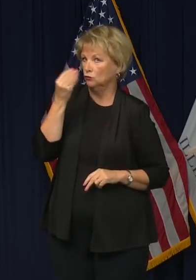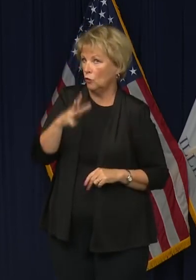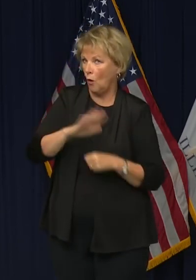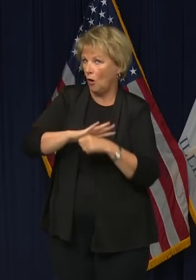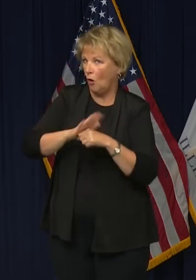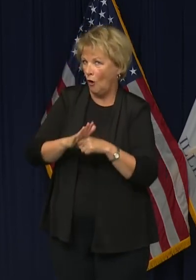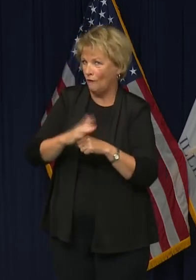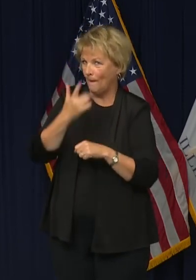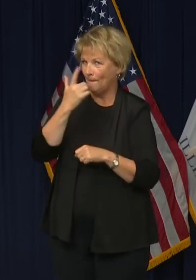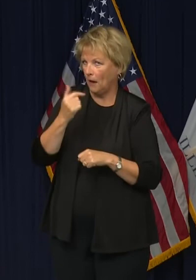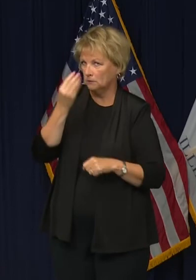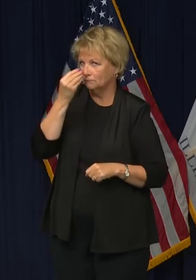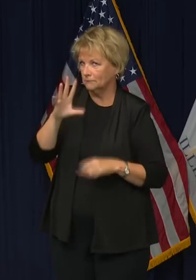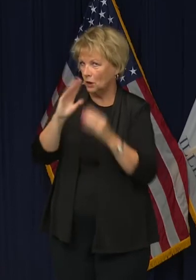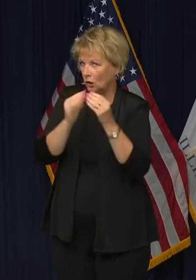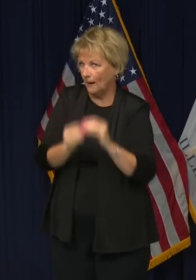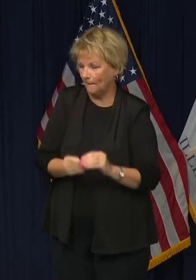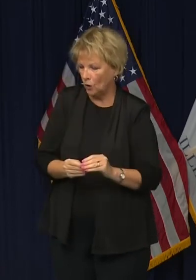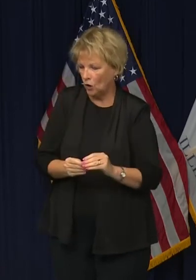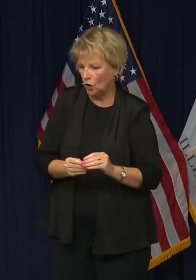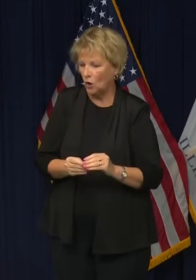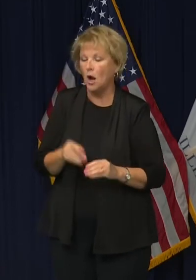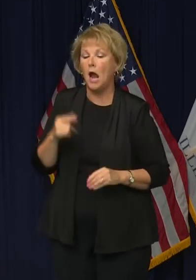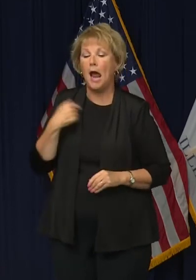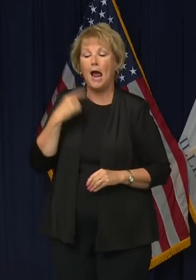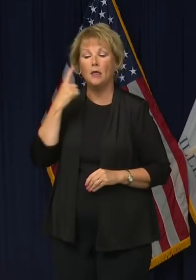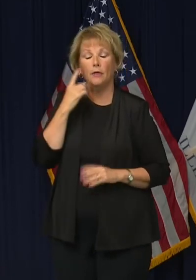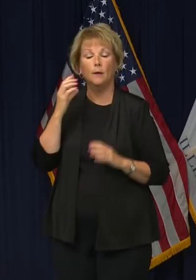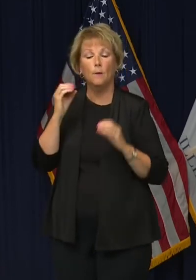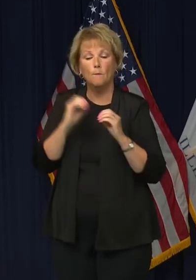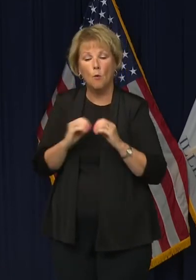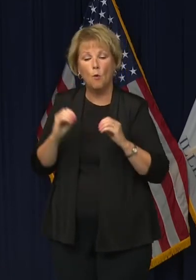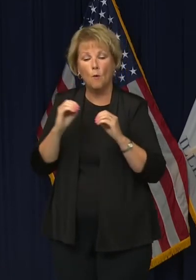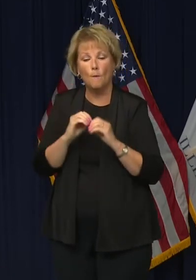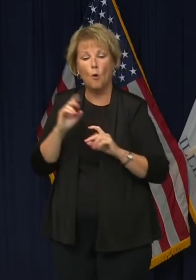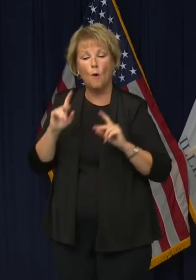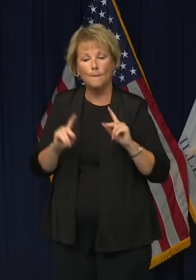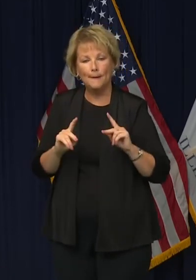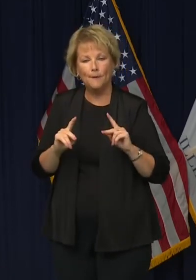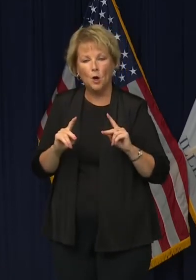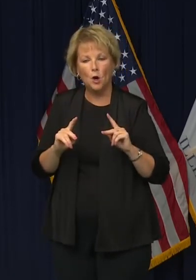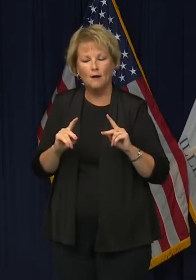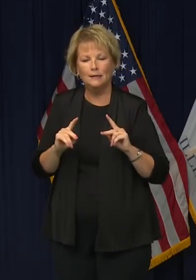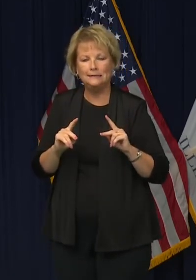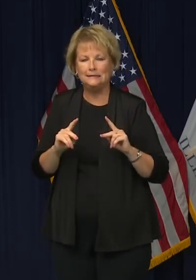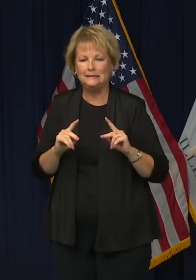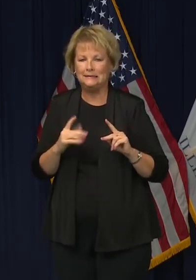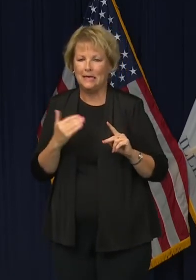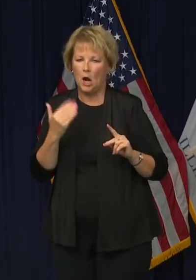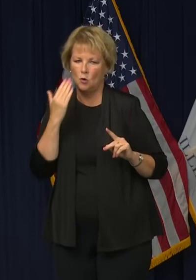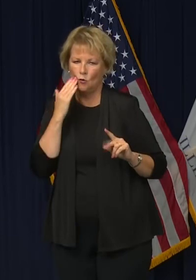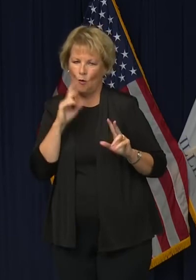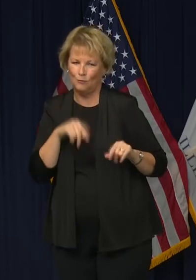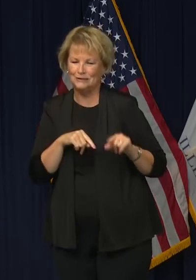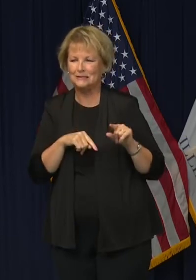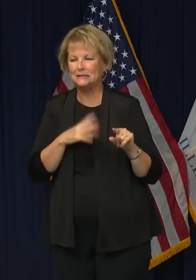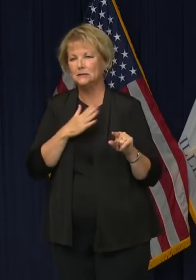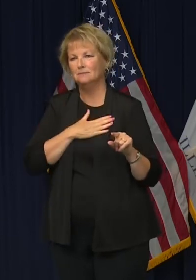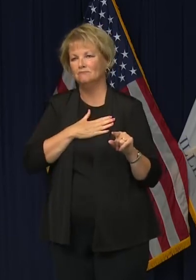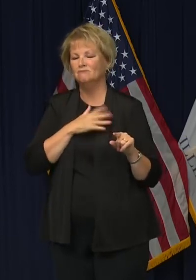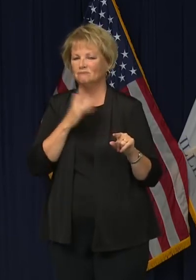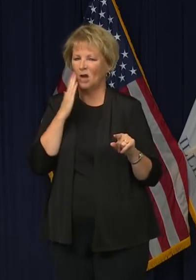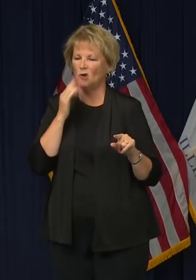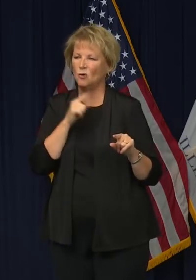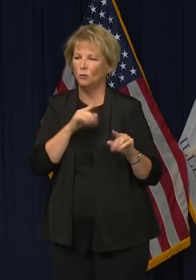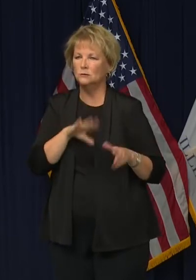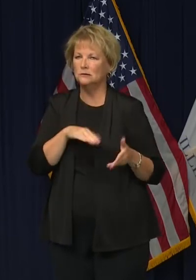the big number. I think what you're seeing is more and more people who know somebody who either died from